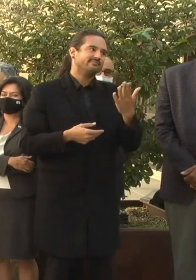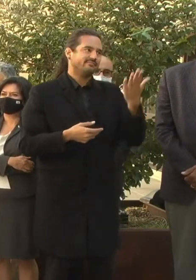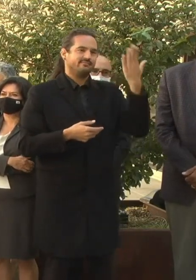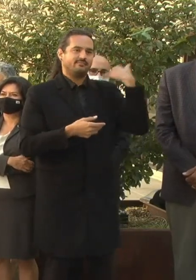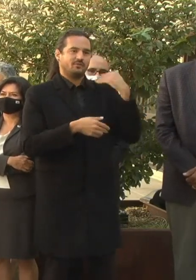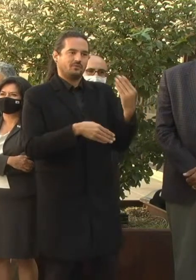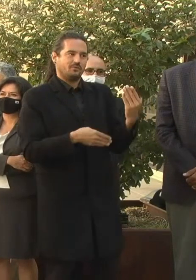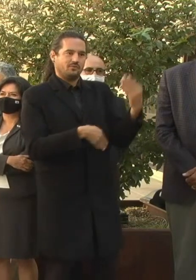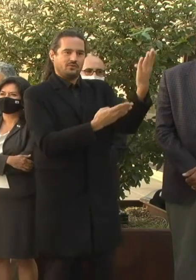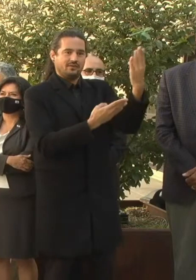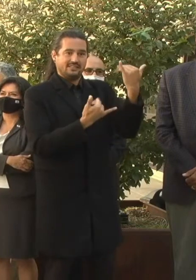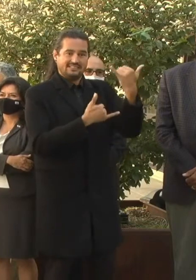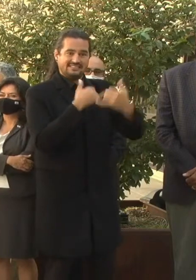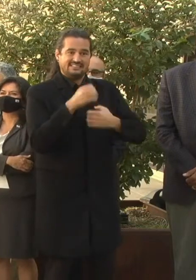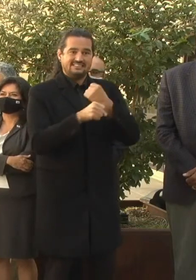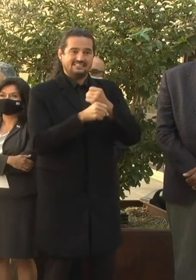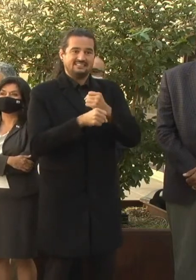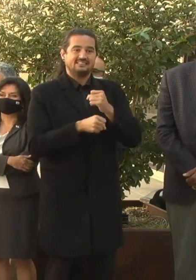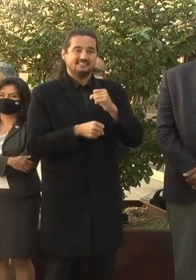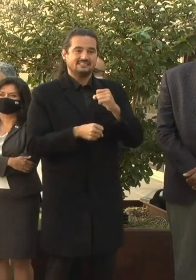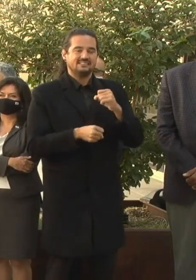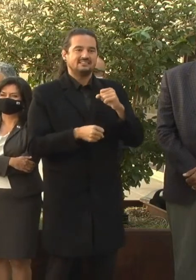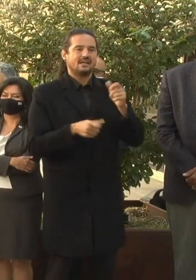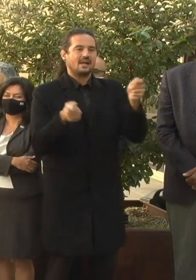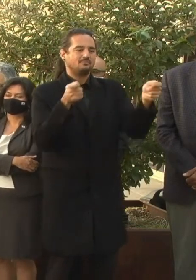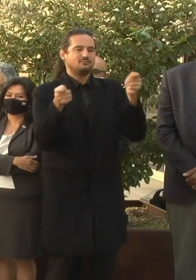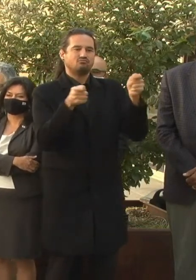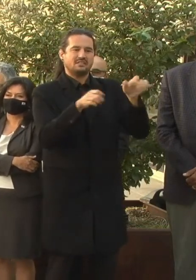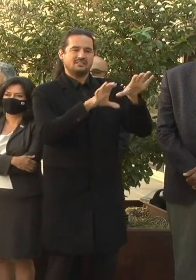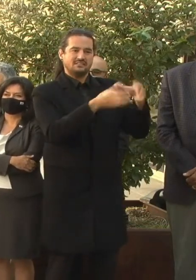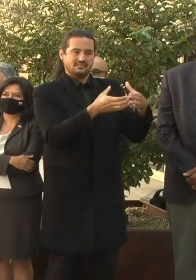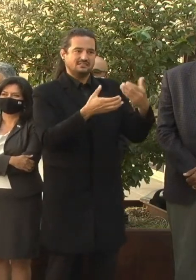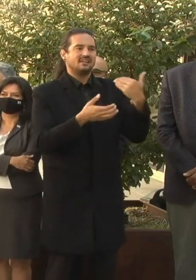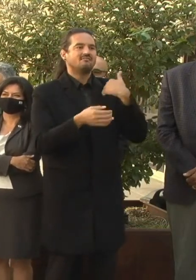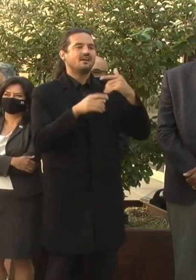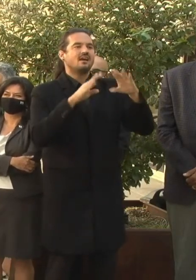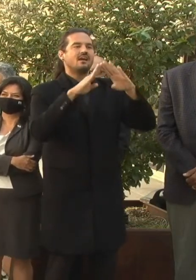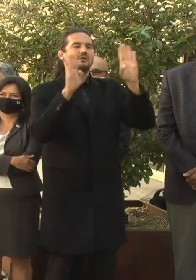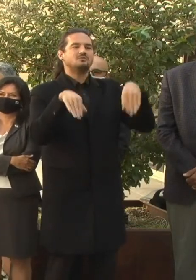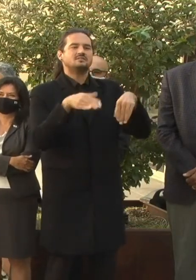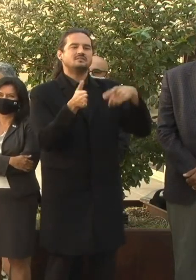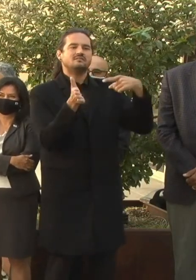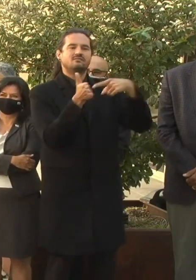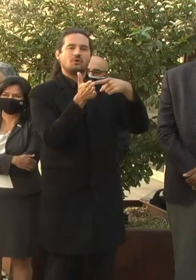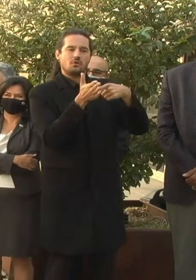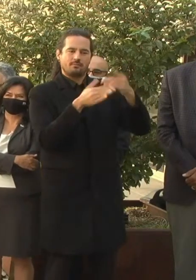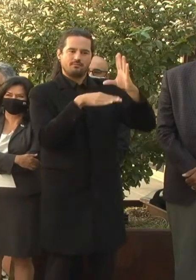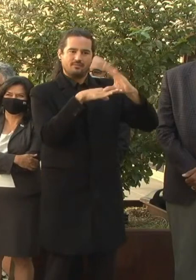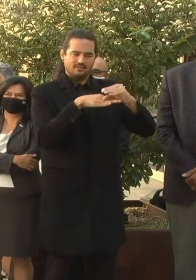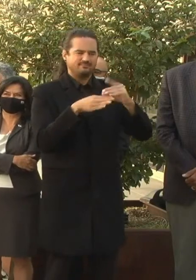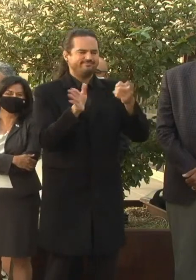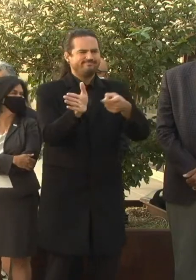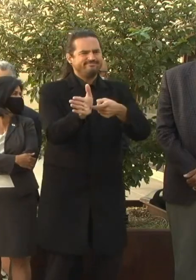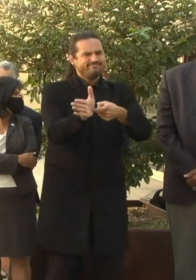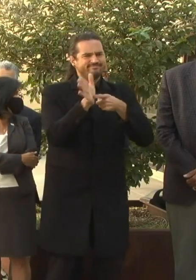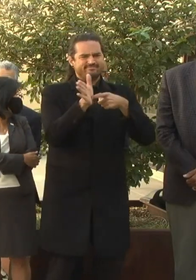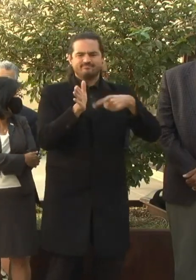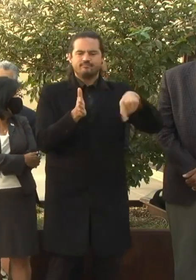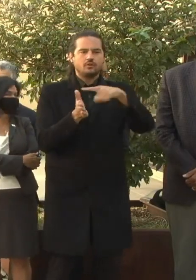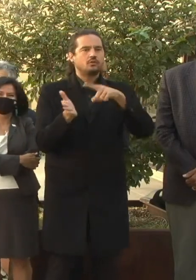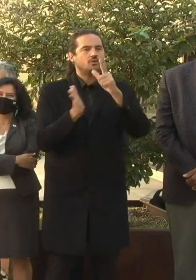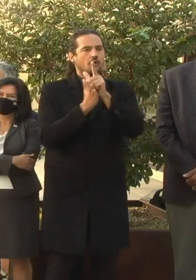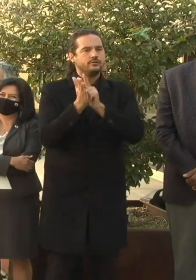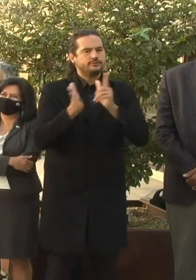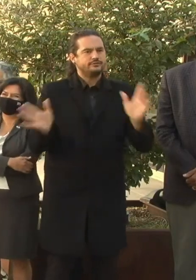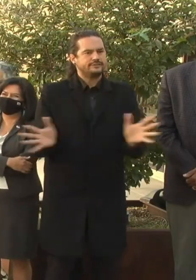housing accountability unit to enforce all the laws that we're moving forward. And I want to just say thank you. Apparently, AB 215, which is